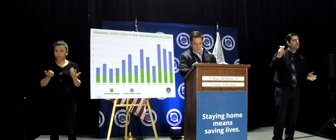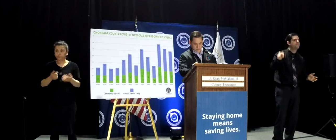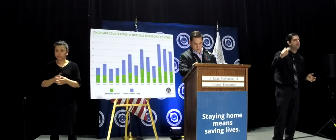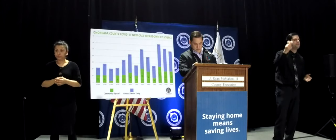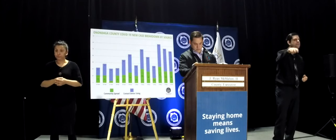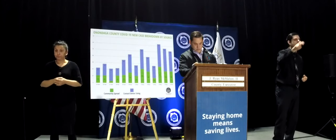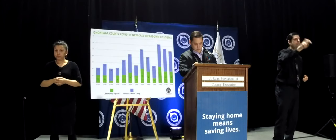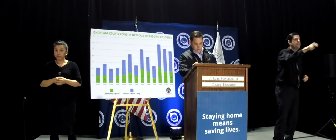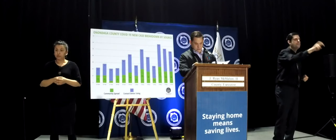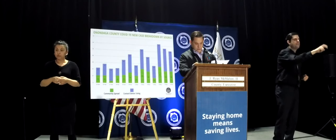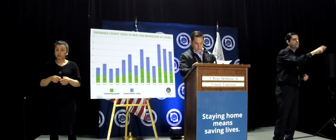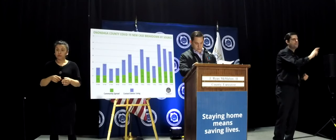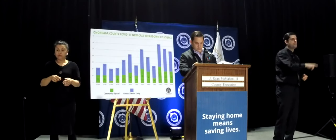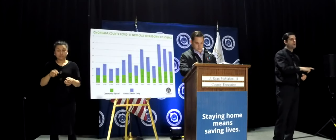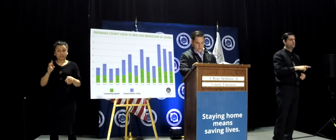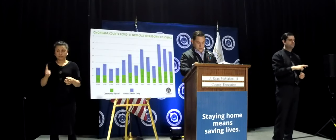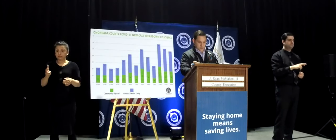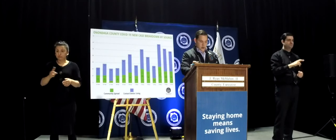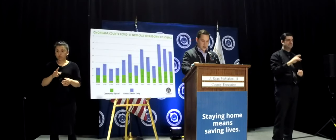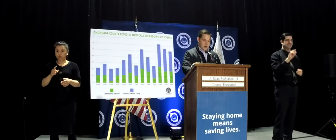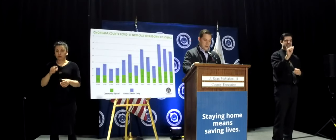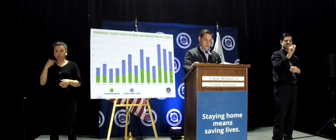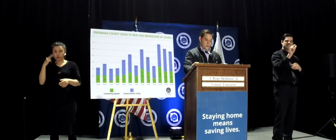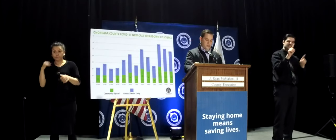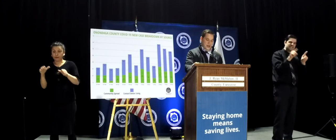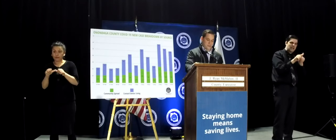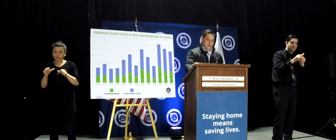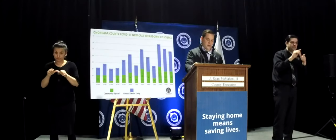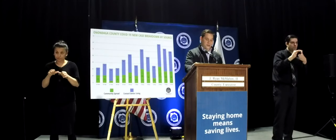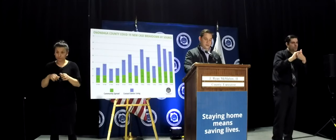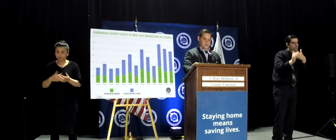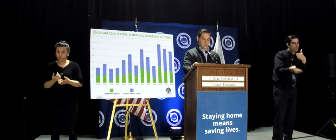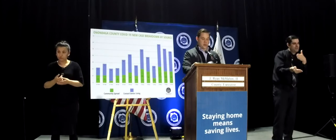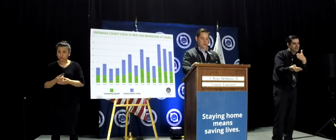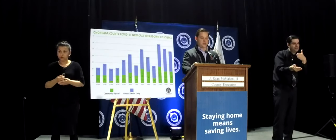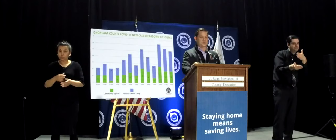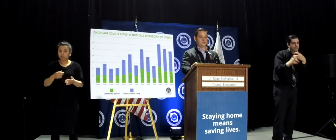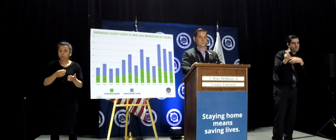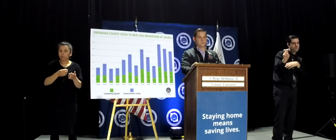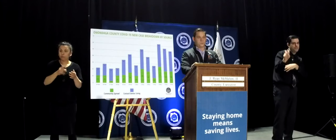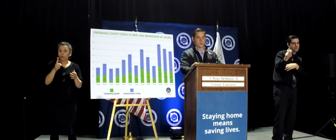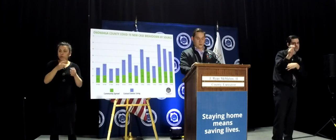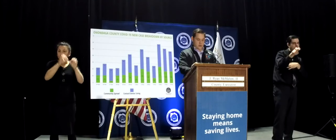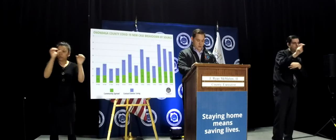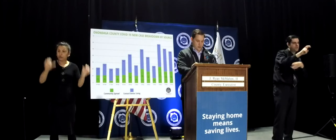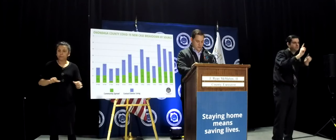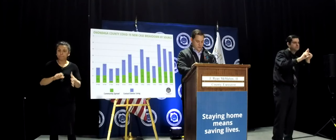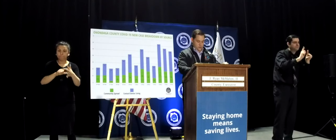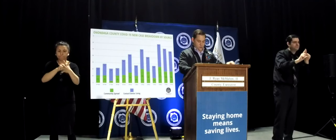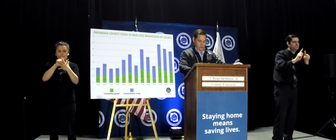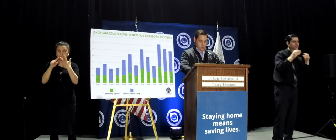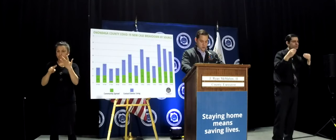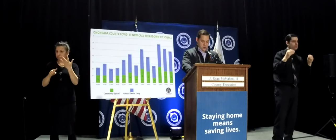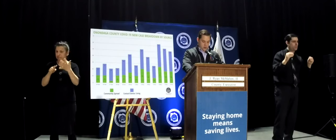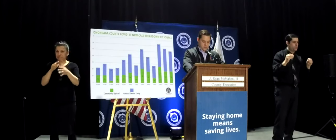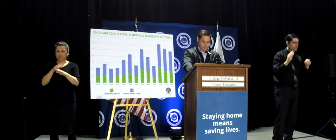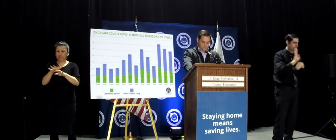weekend, pretty much, went shopping at all these locations. And